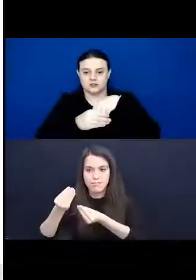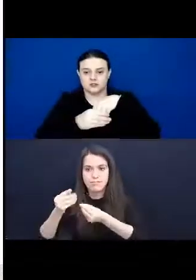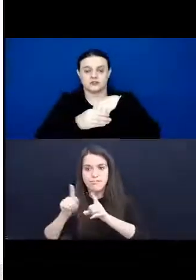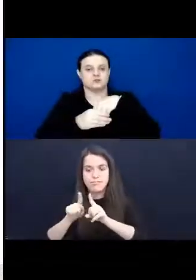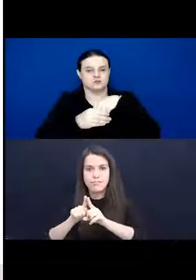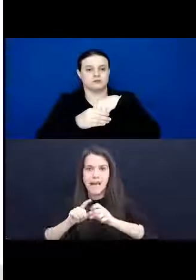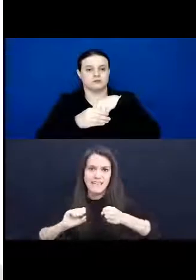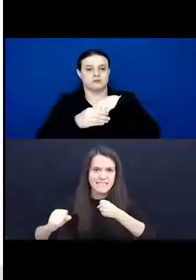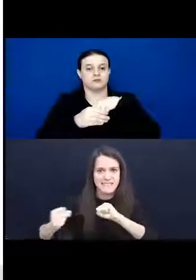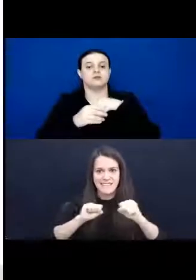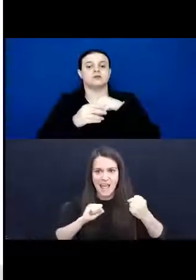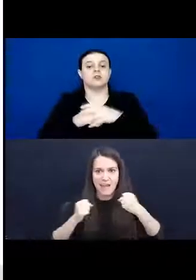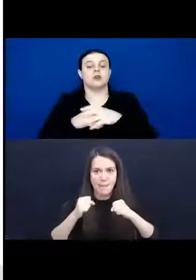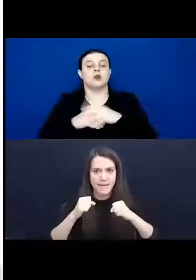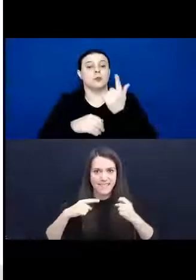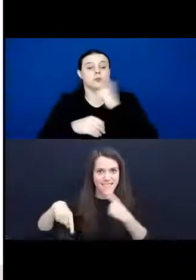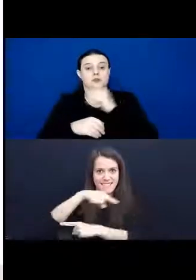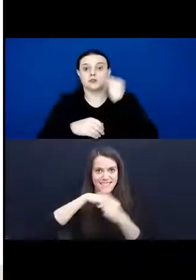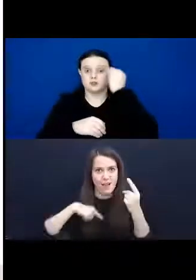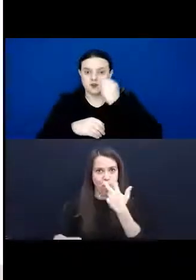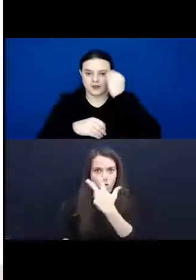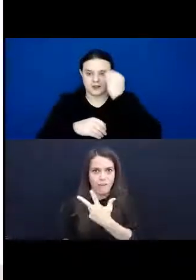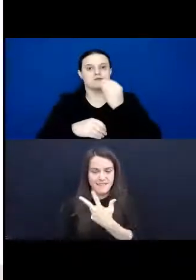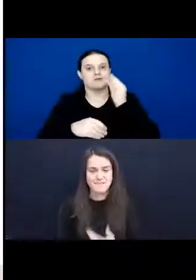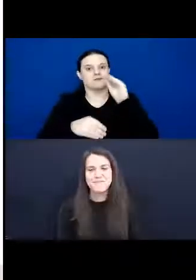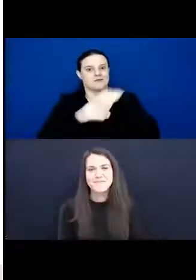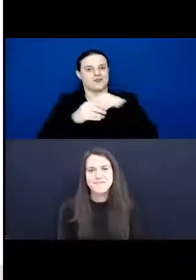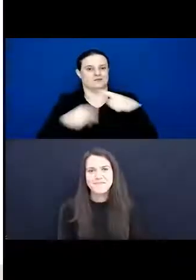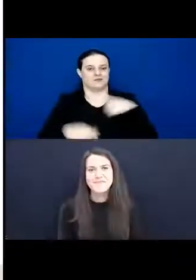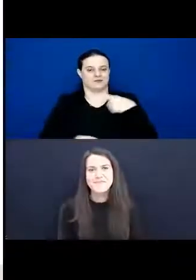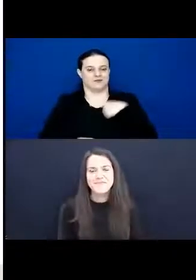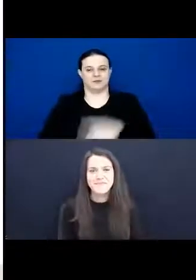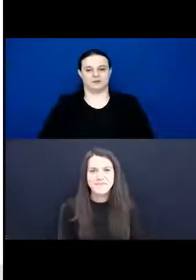in gamifying different experiences.